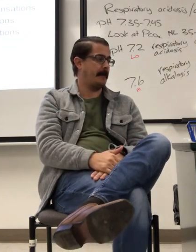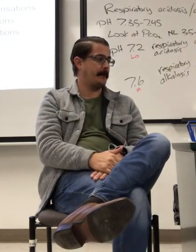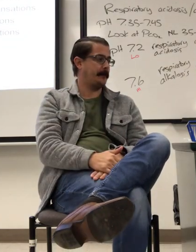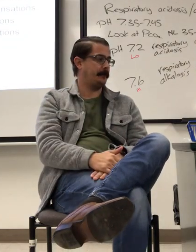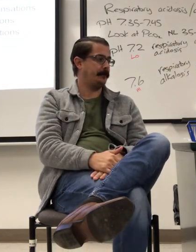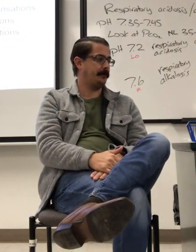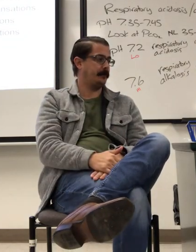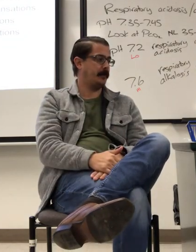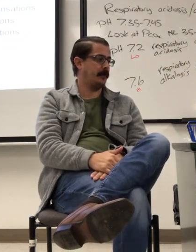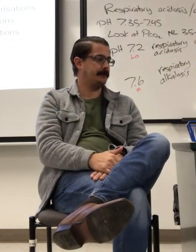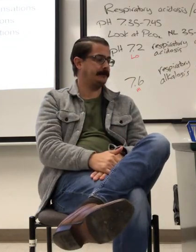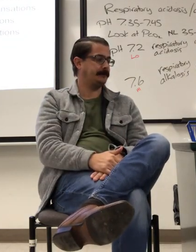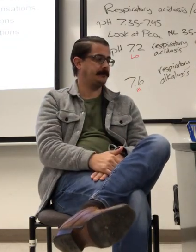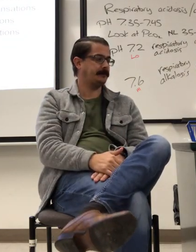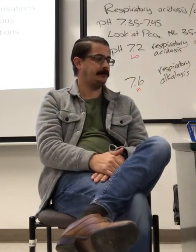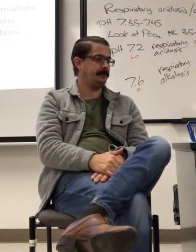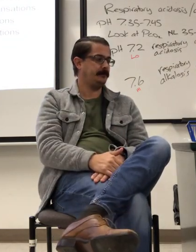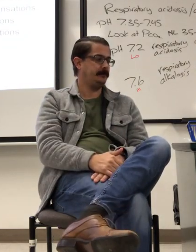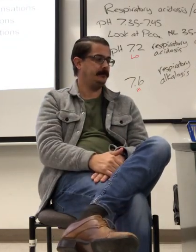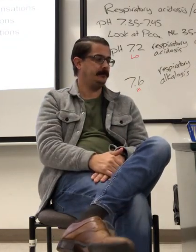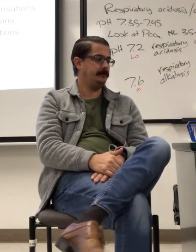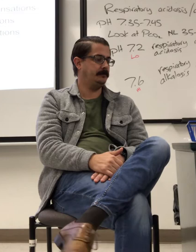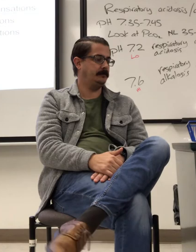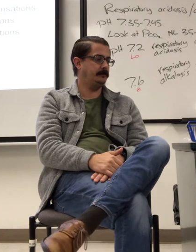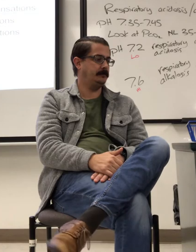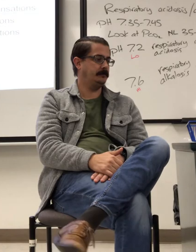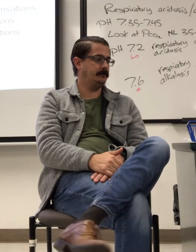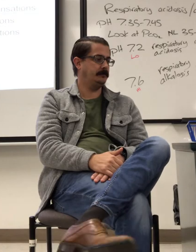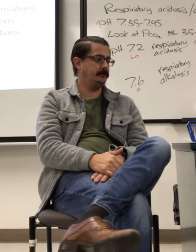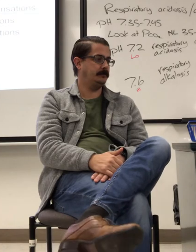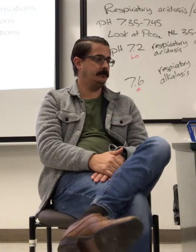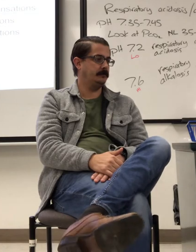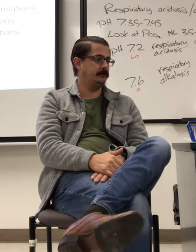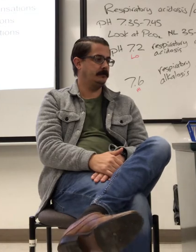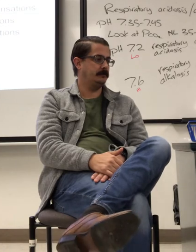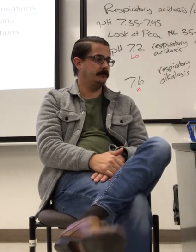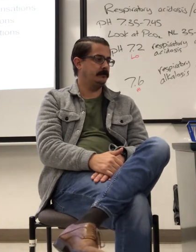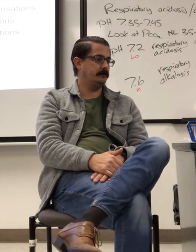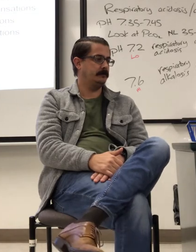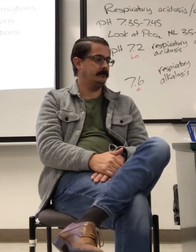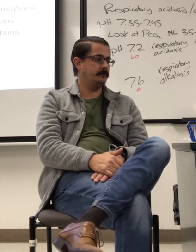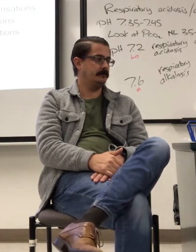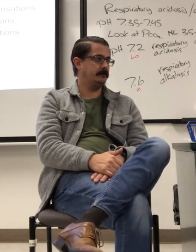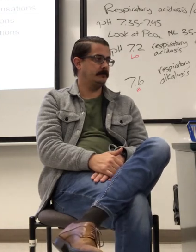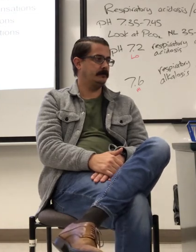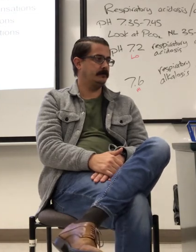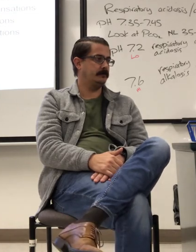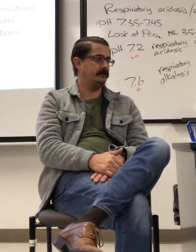I'm gonna go with that.